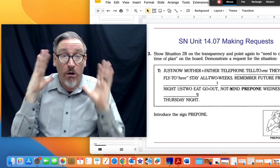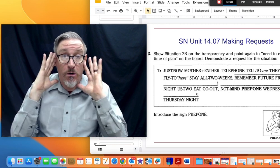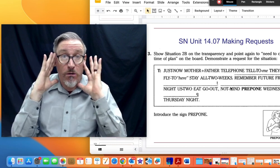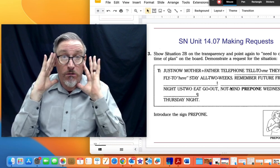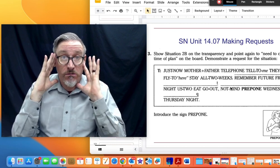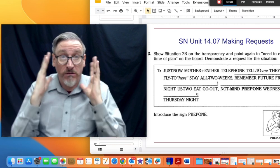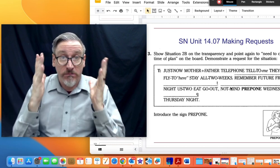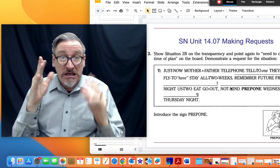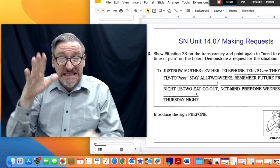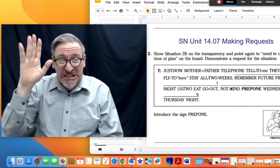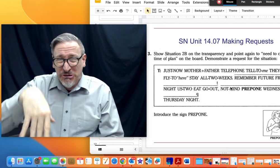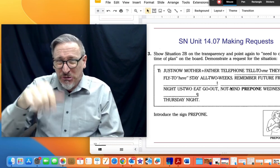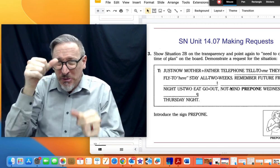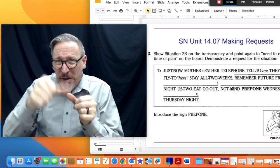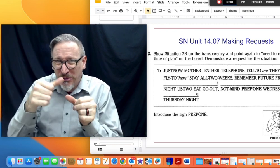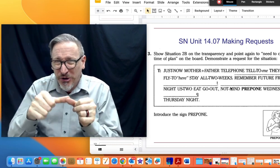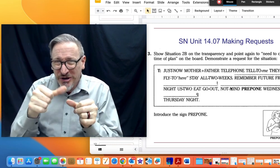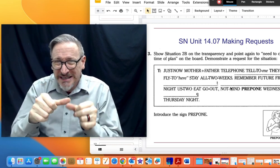Now,